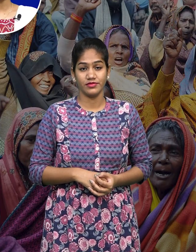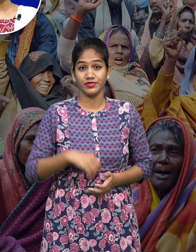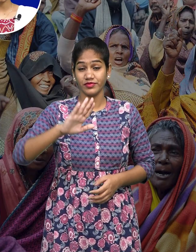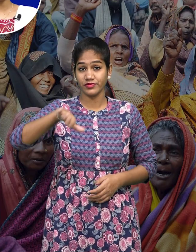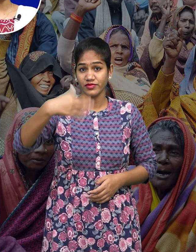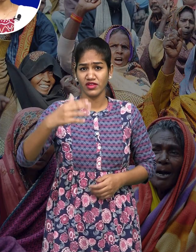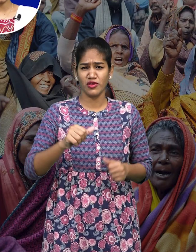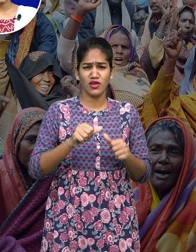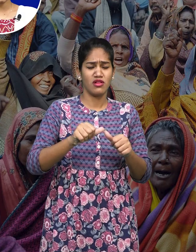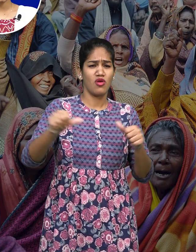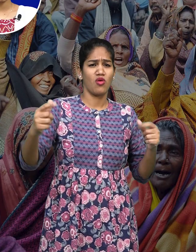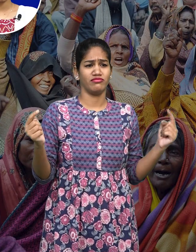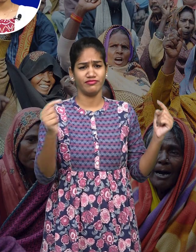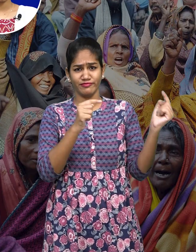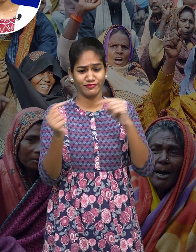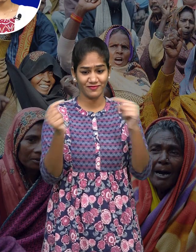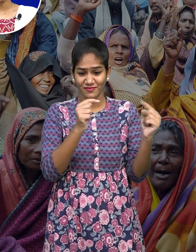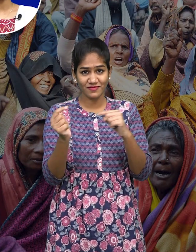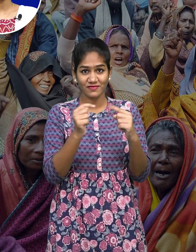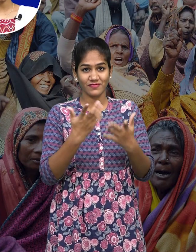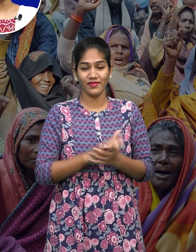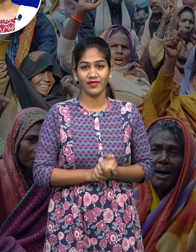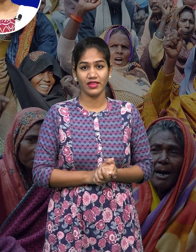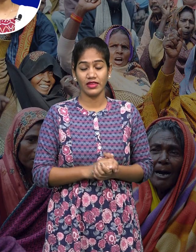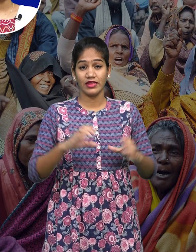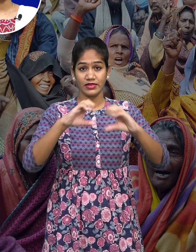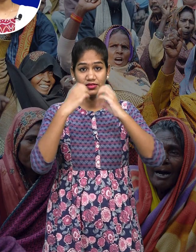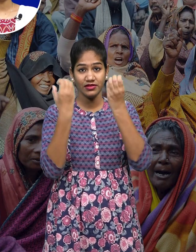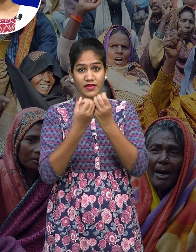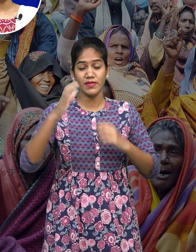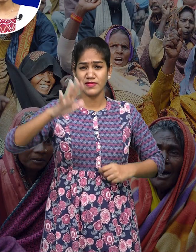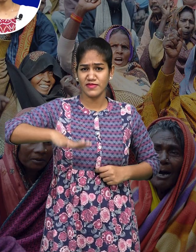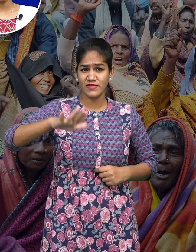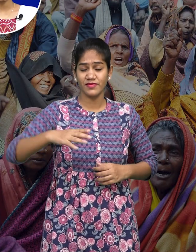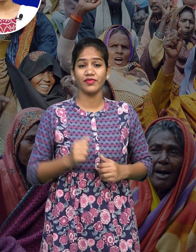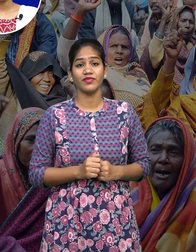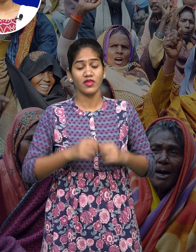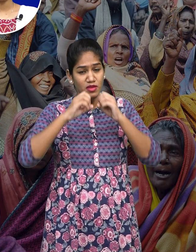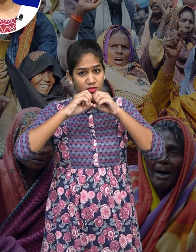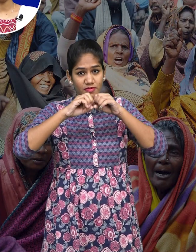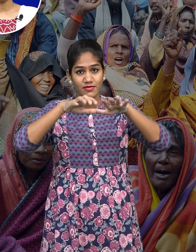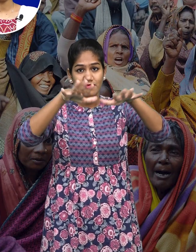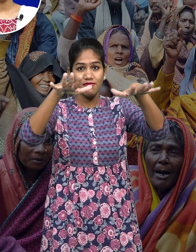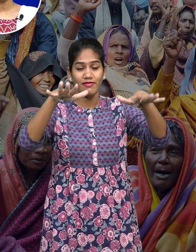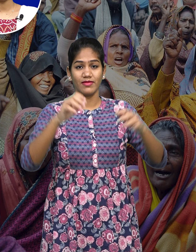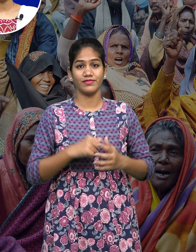After prolonged debate, the Parliament passed